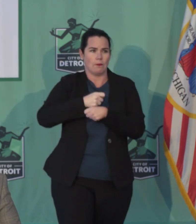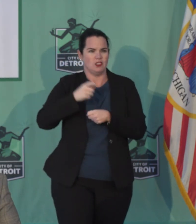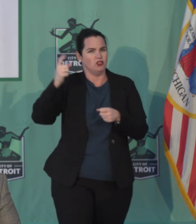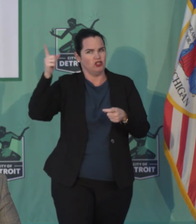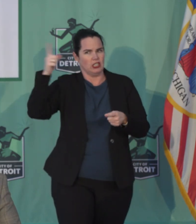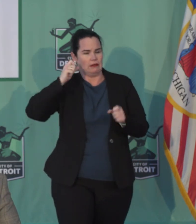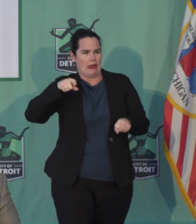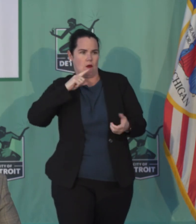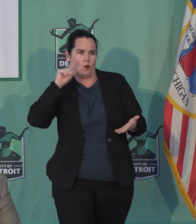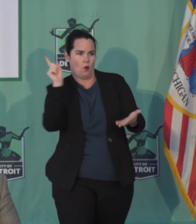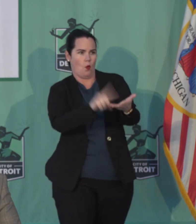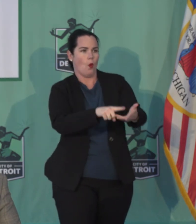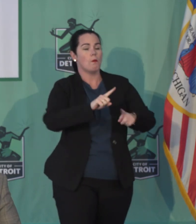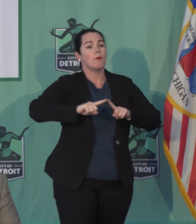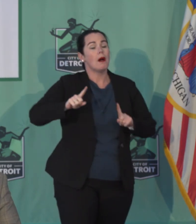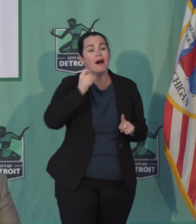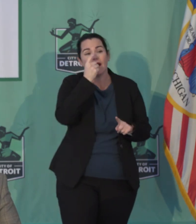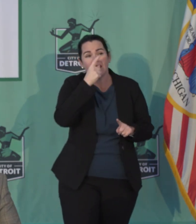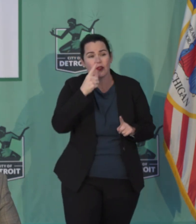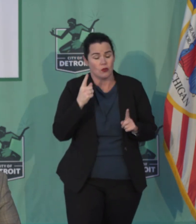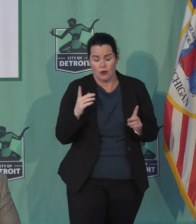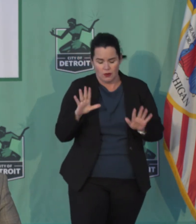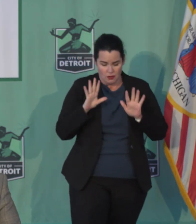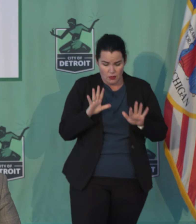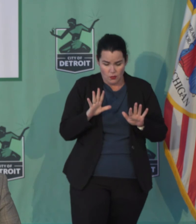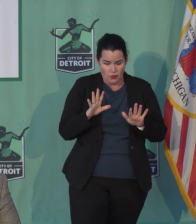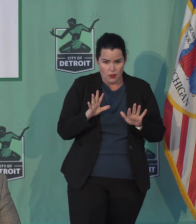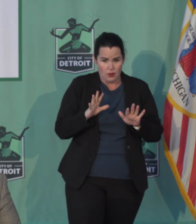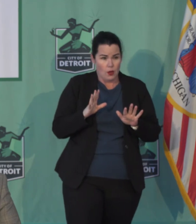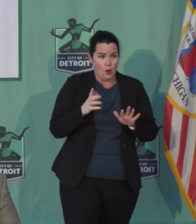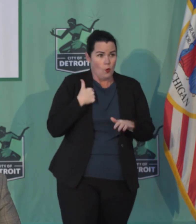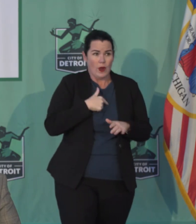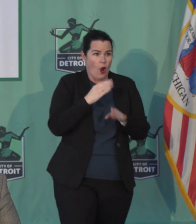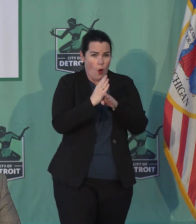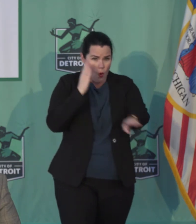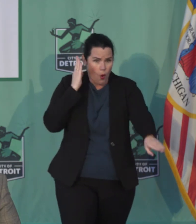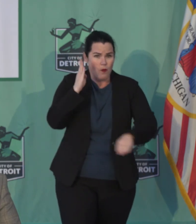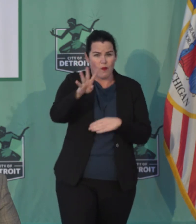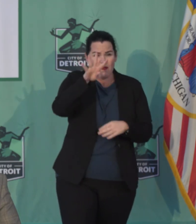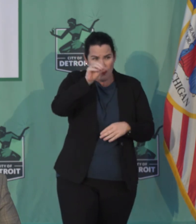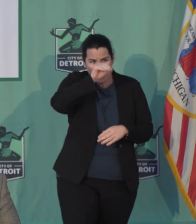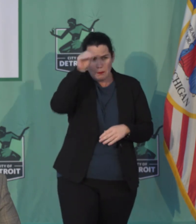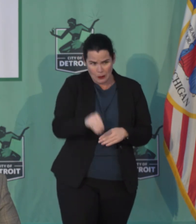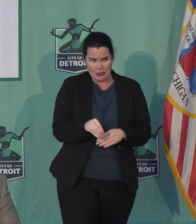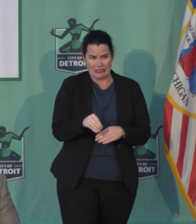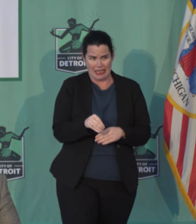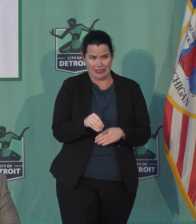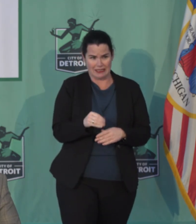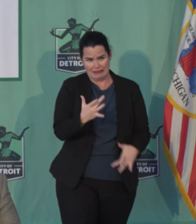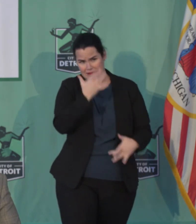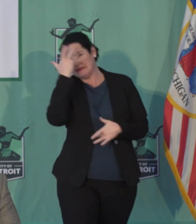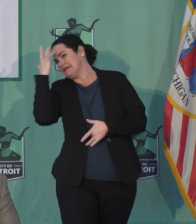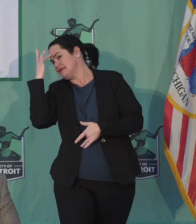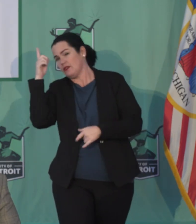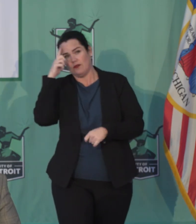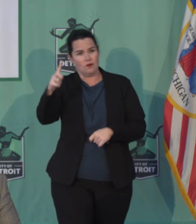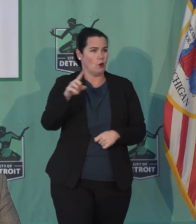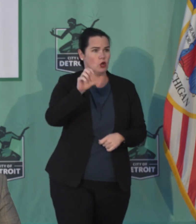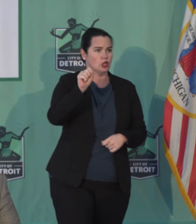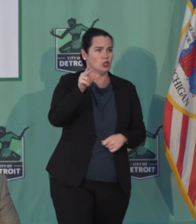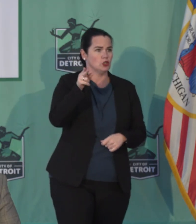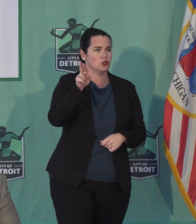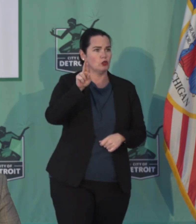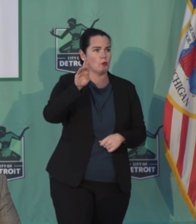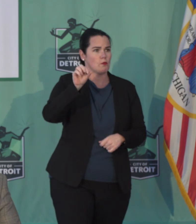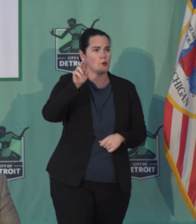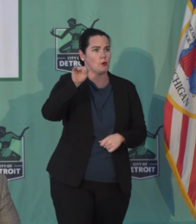the right thing to be doing right now, and we're looking at this, we're well over 40% infection rate on the suburban tests. This is southeastern Michigan.